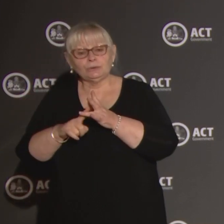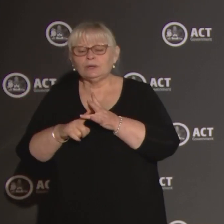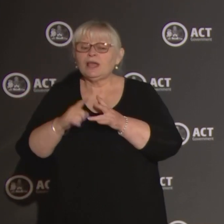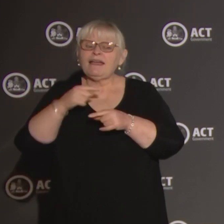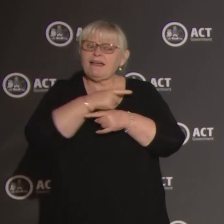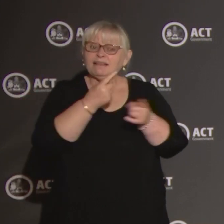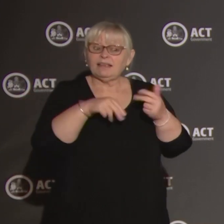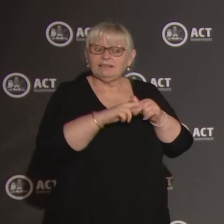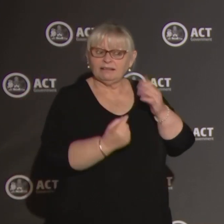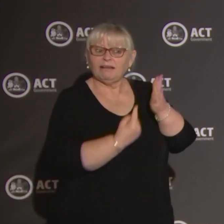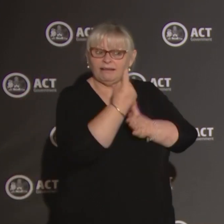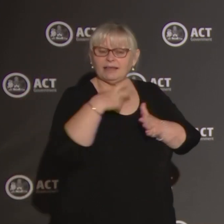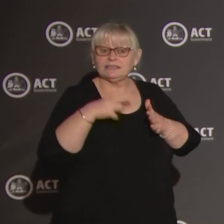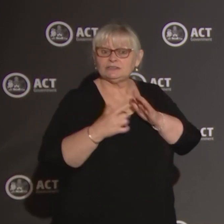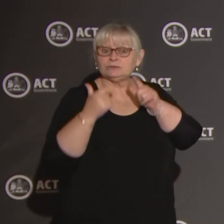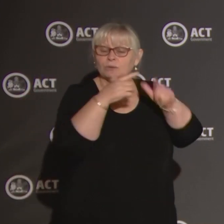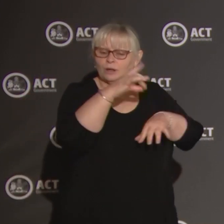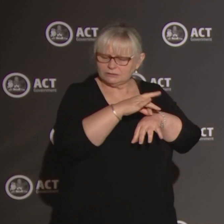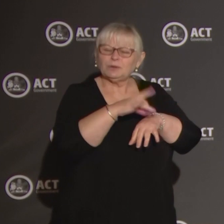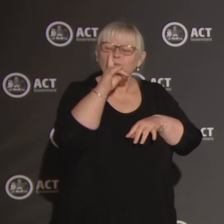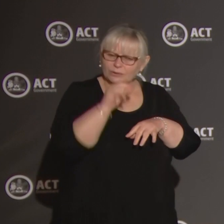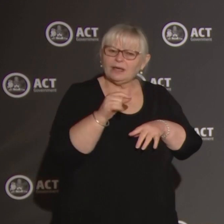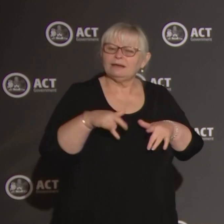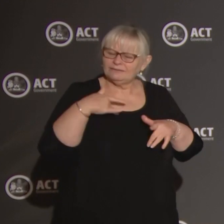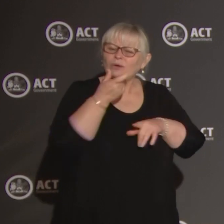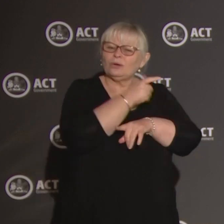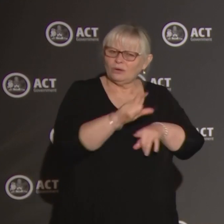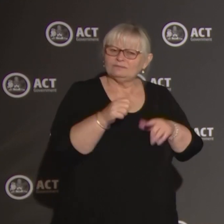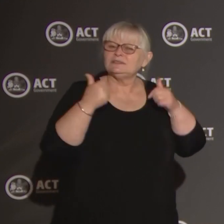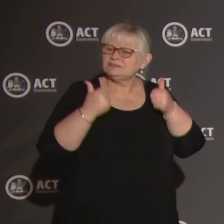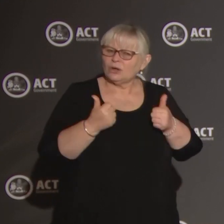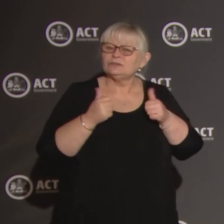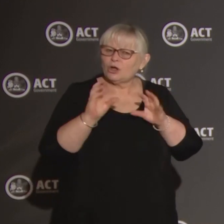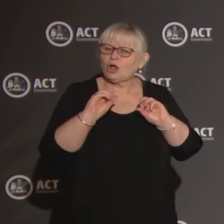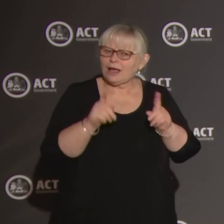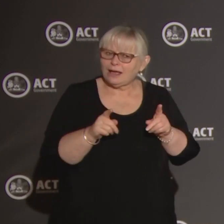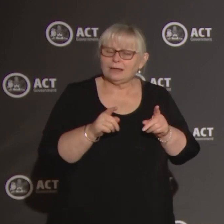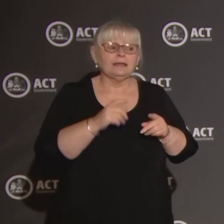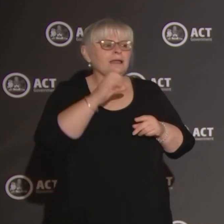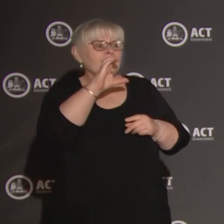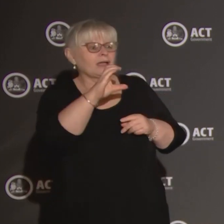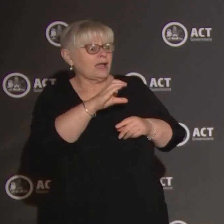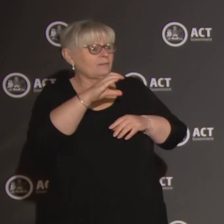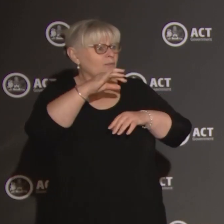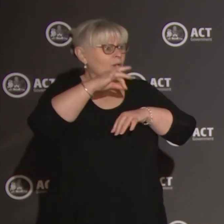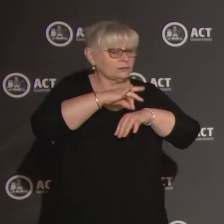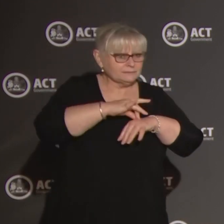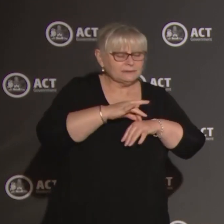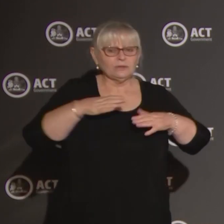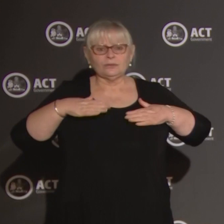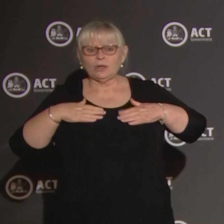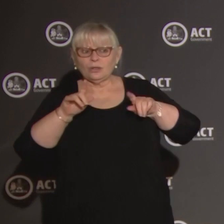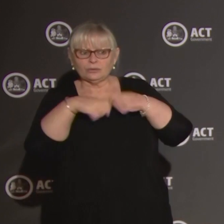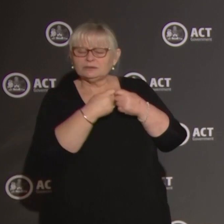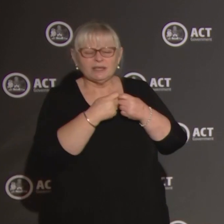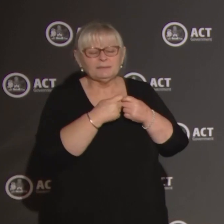hospital should they require that level of care. And again, this is something that our Canberra Hospital and Canberra Health Services team